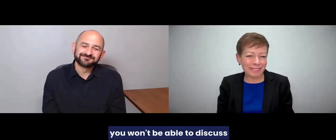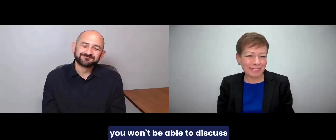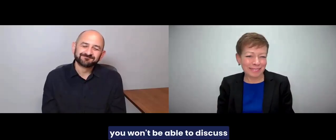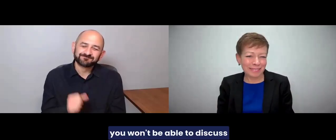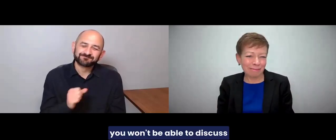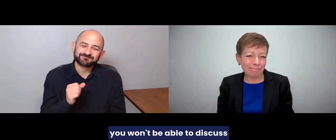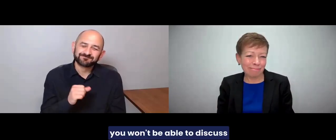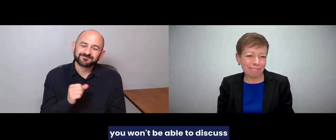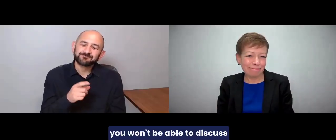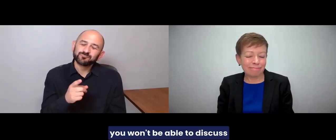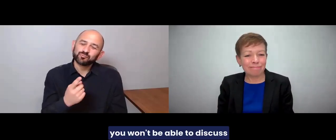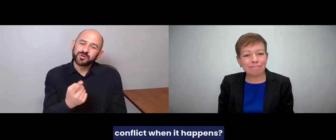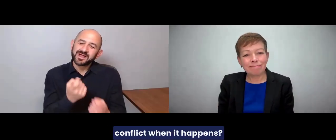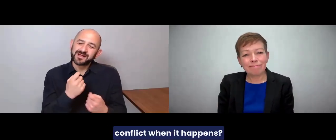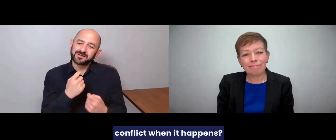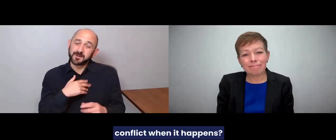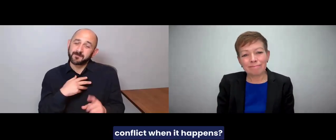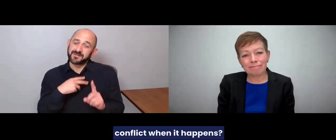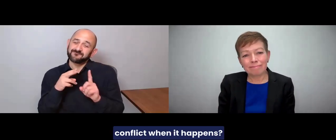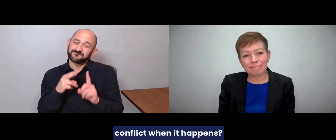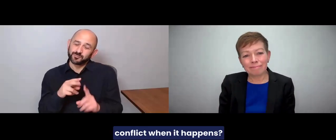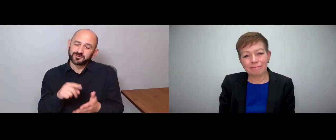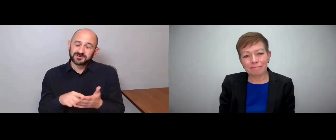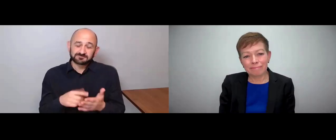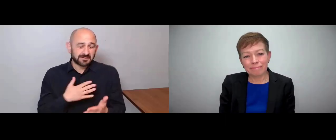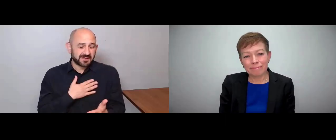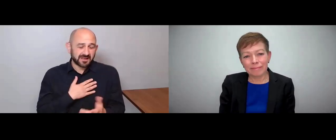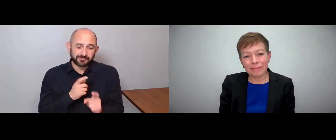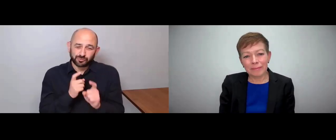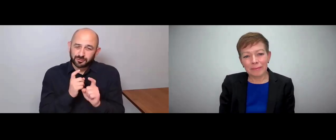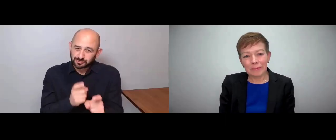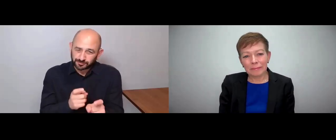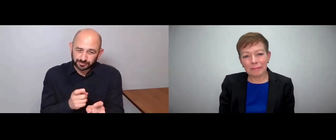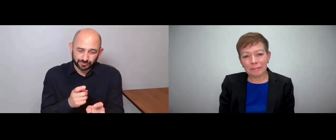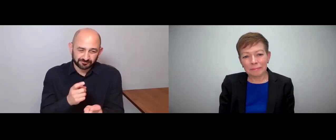you won't be able to discuss conflict when it happens.